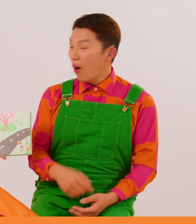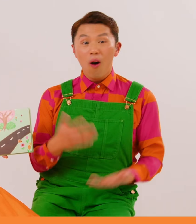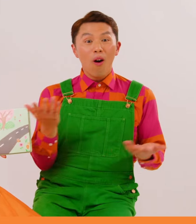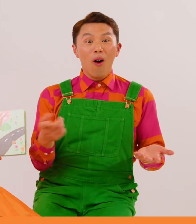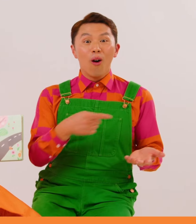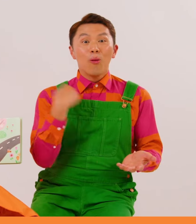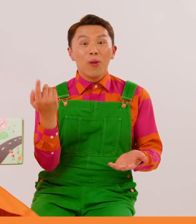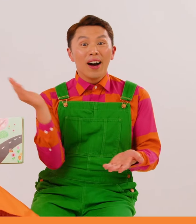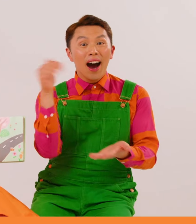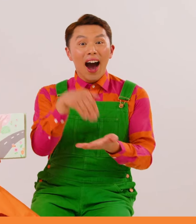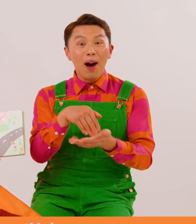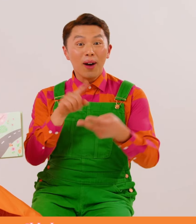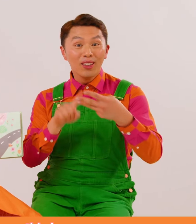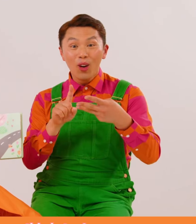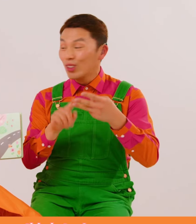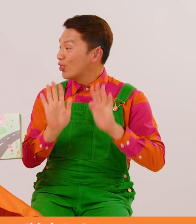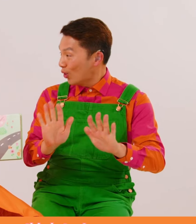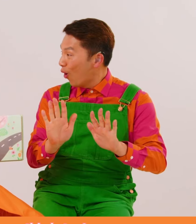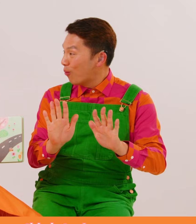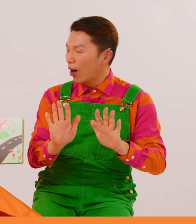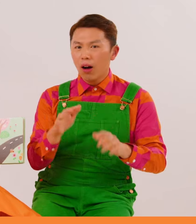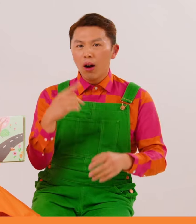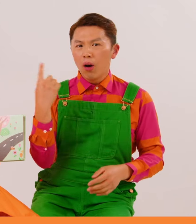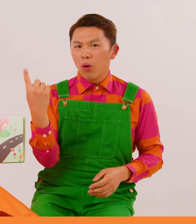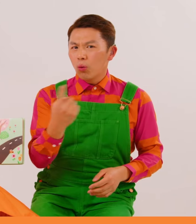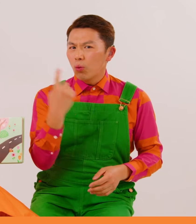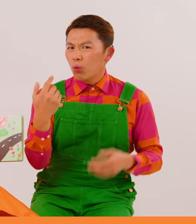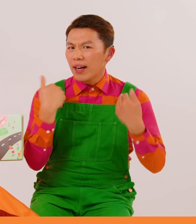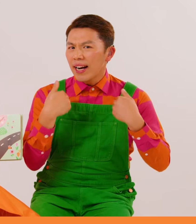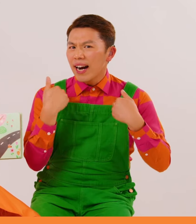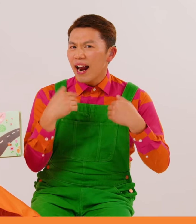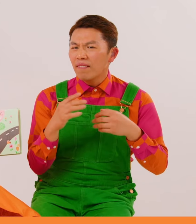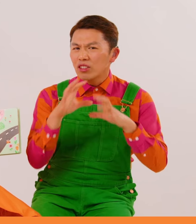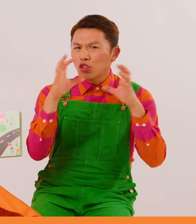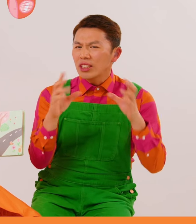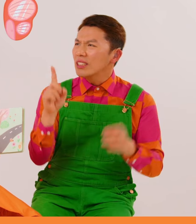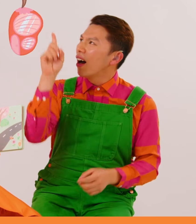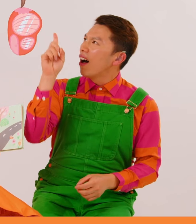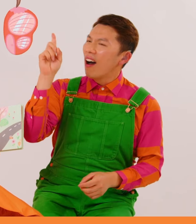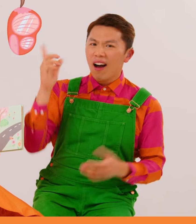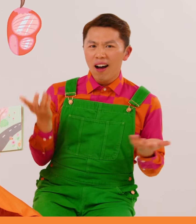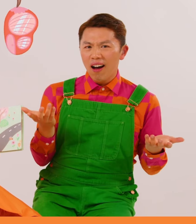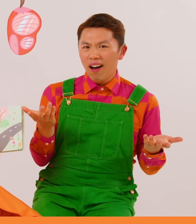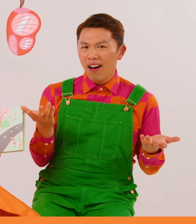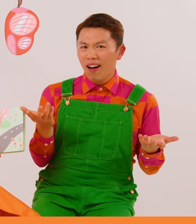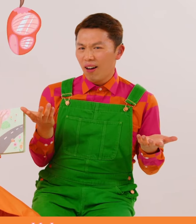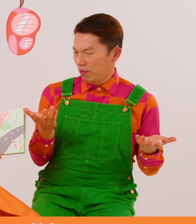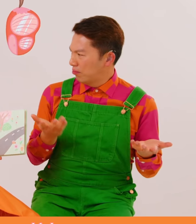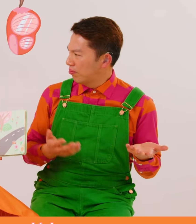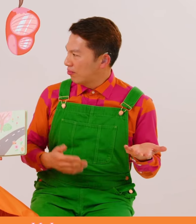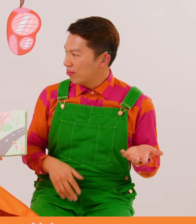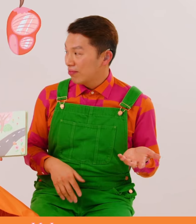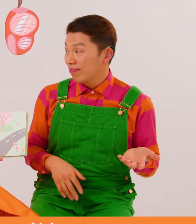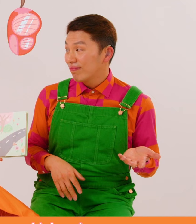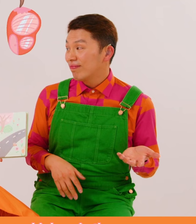We've arrived at our third stop I wonder who lives in this home High up in